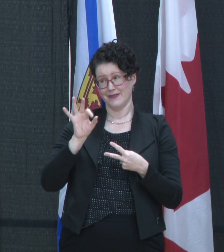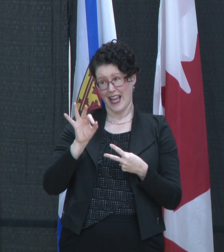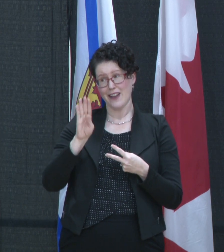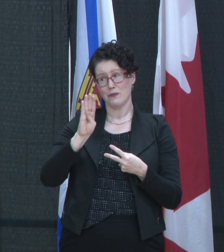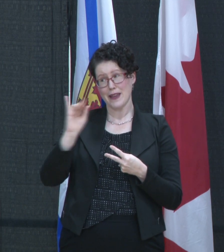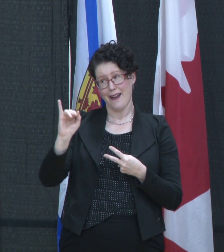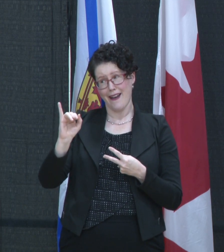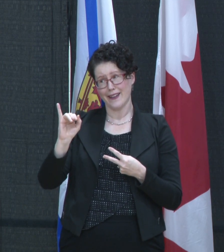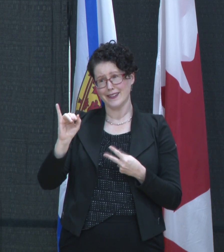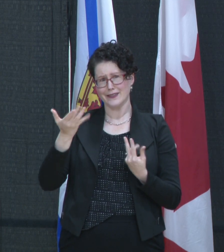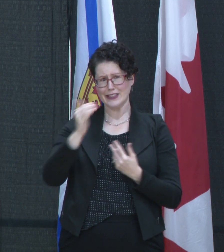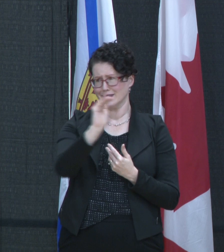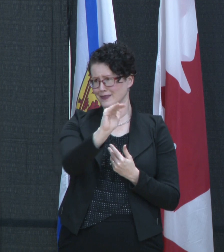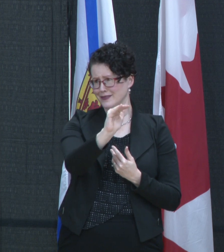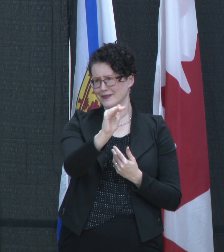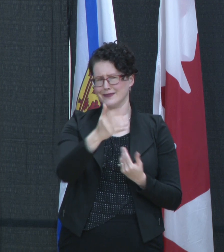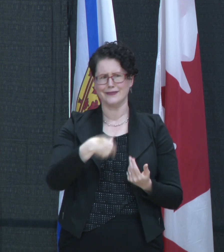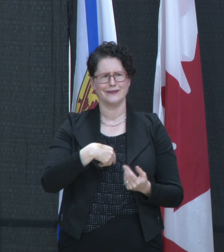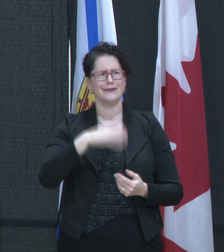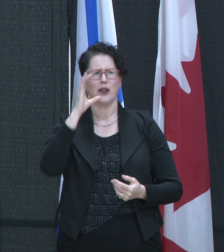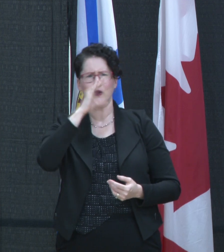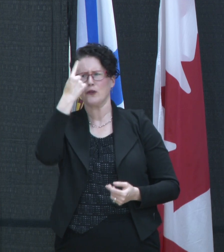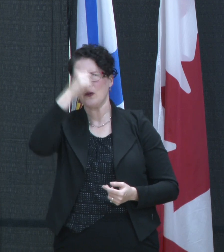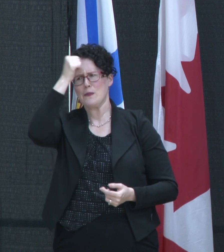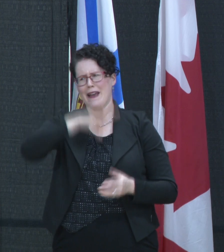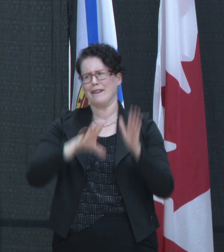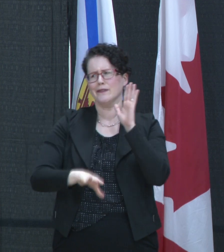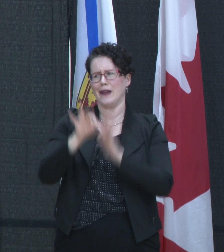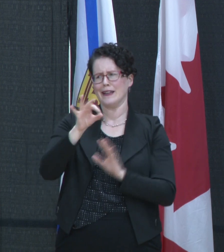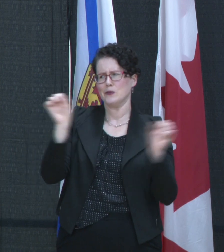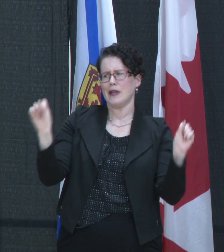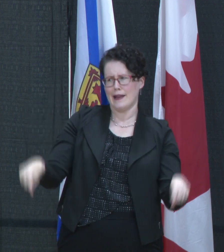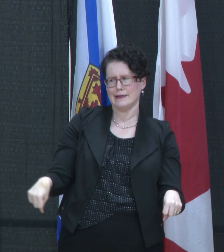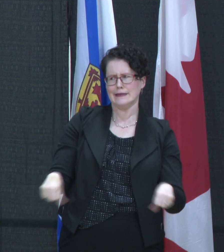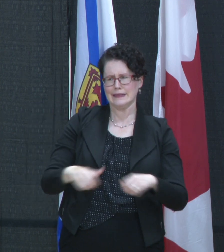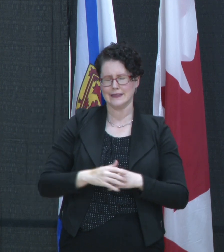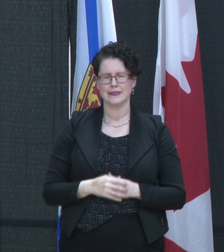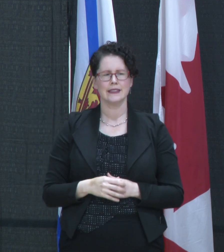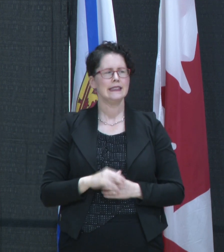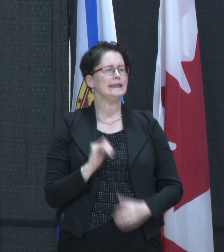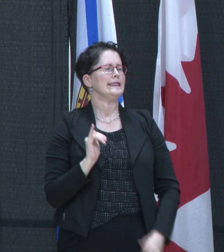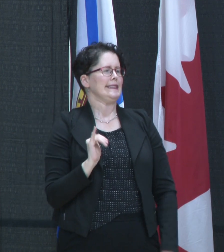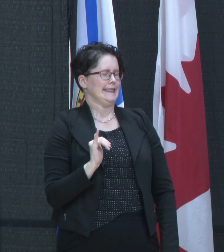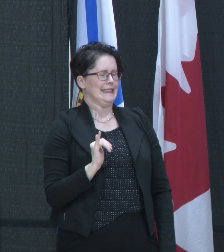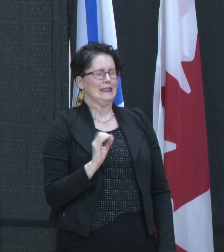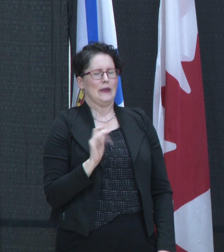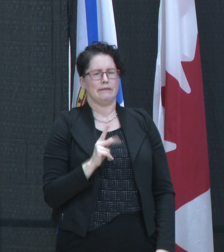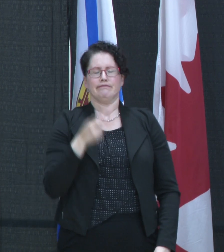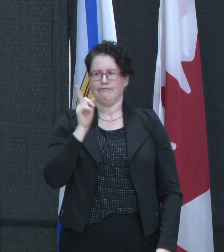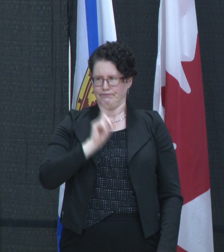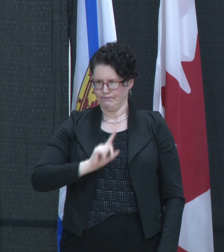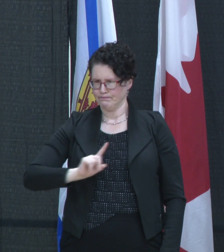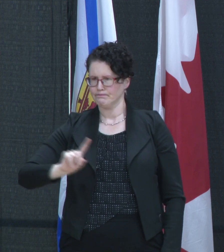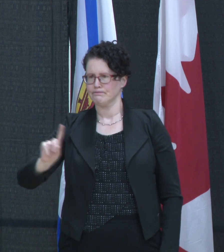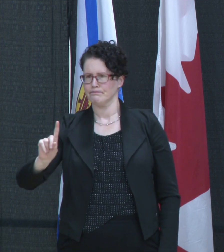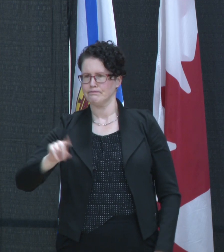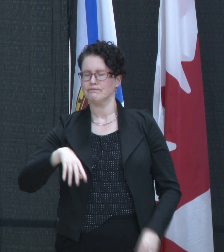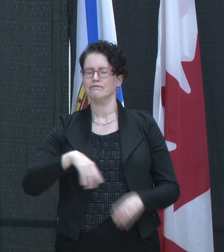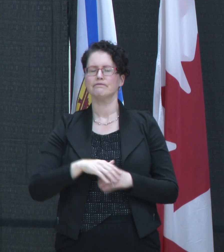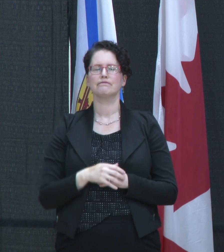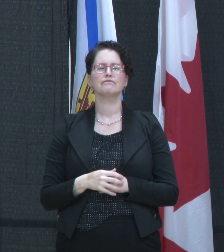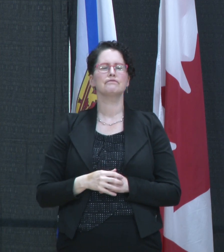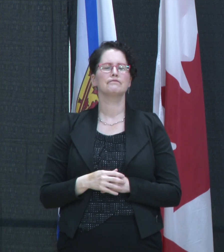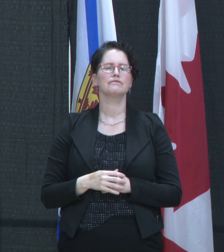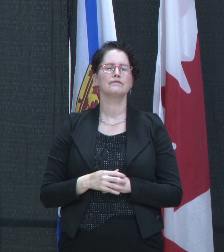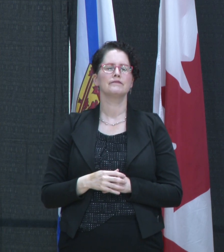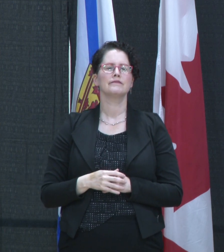disposal. Go find that man. Well, she stood up with that new task in hand, and as she was